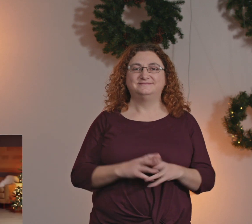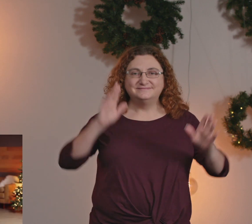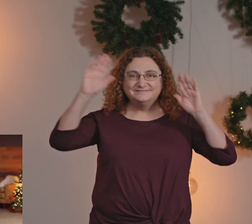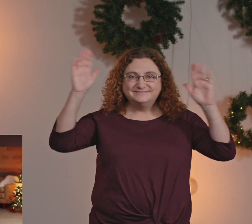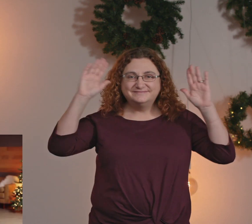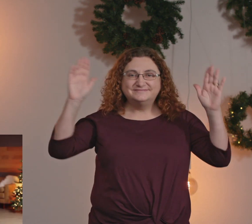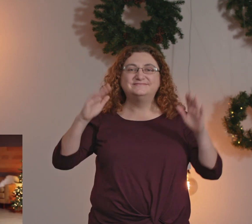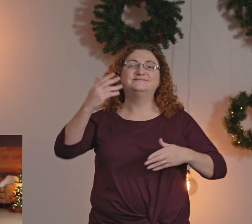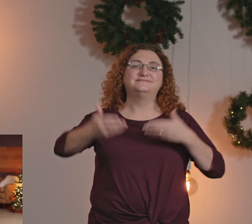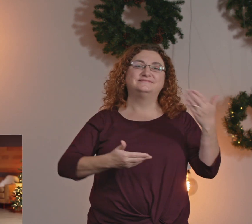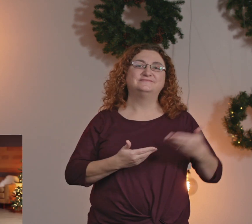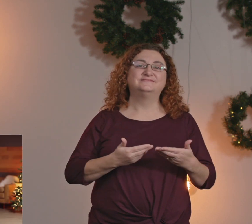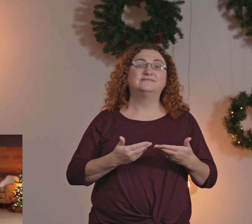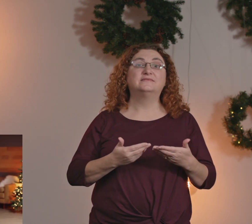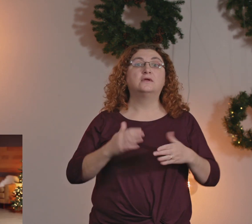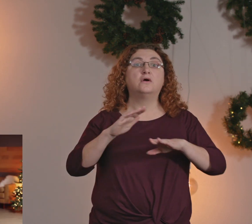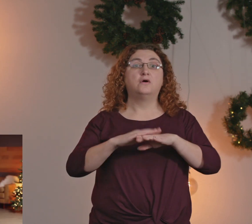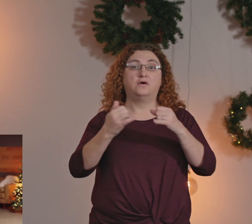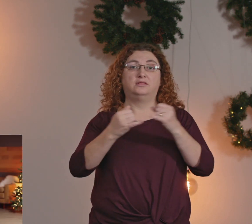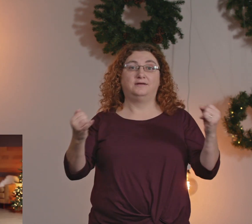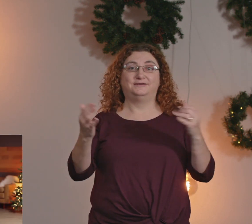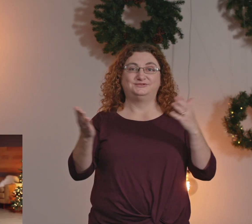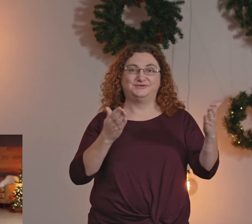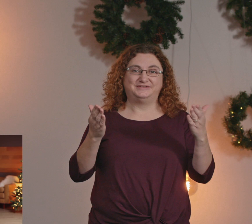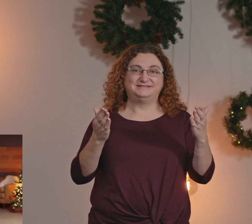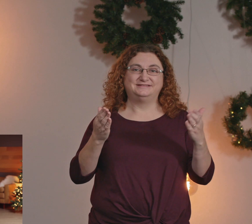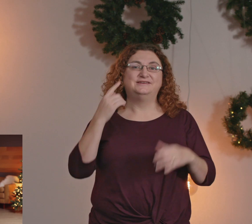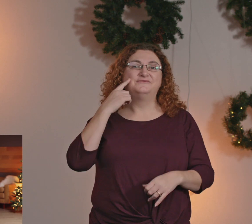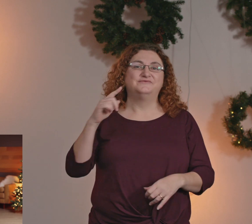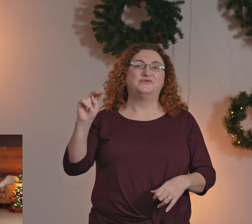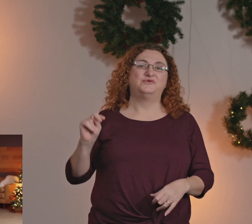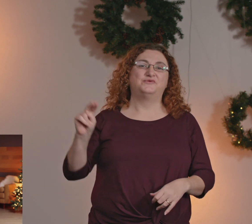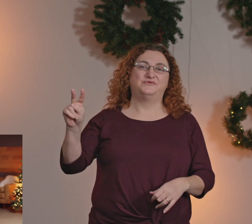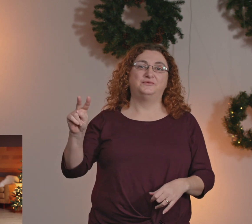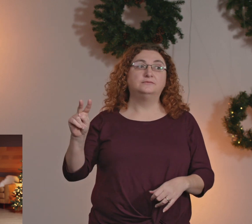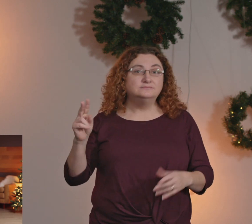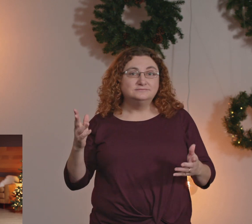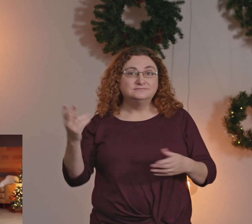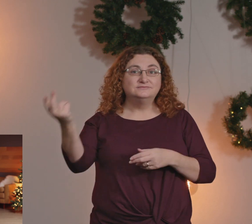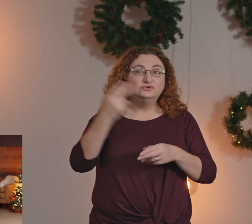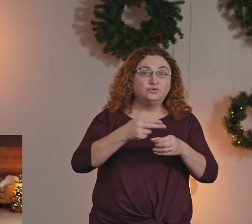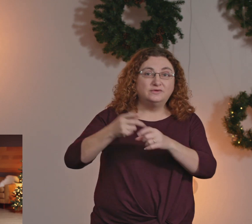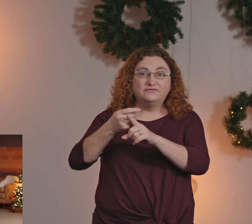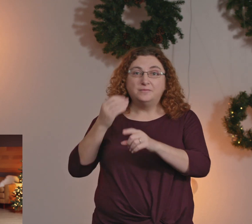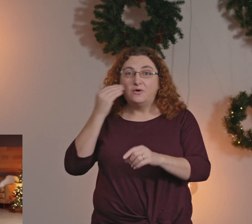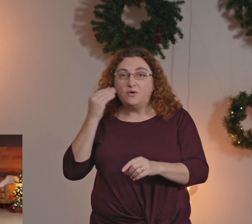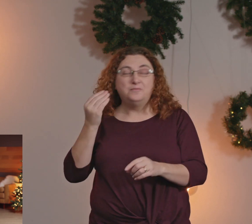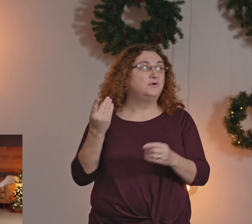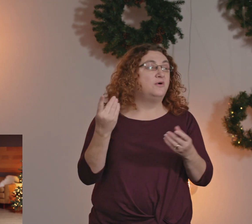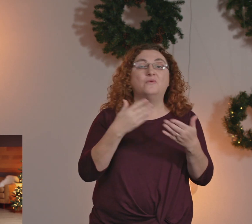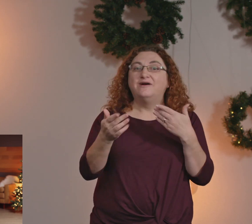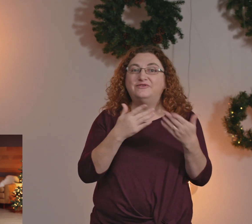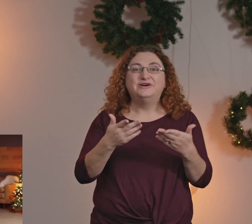Hello everyone, welcome to Northview's online service. Wherever you're joining us from, it's great to have you with us today. My name is Yvonne Funk and I'm